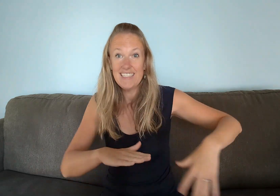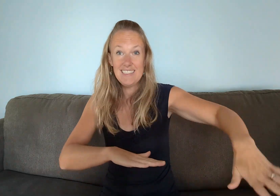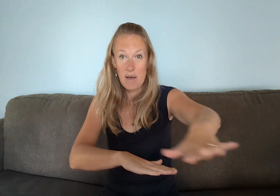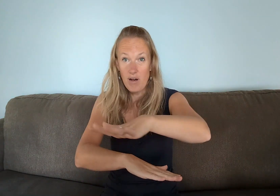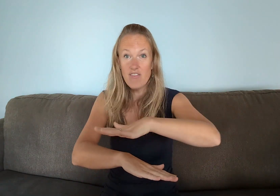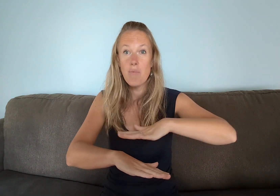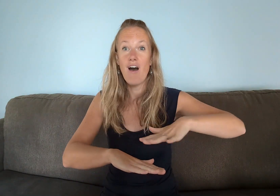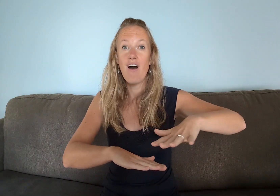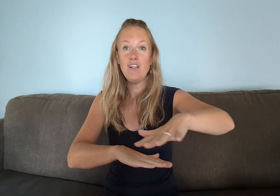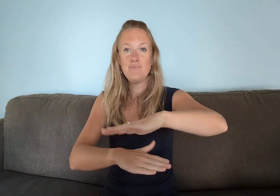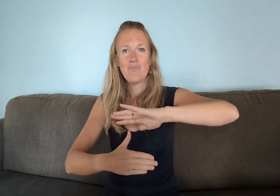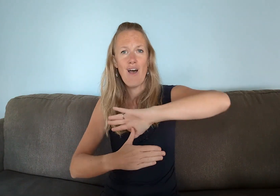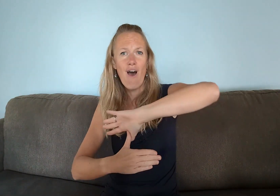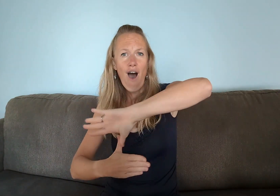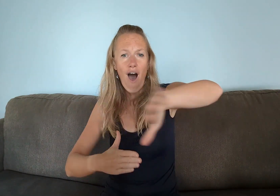stands above them all